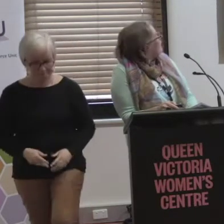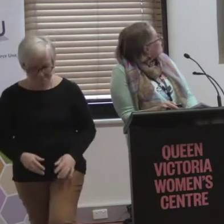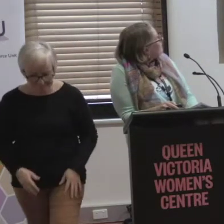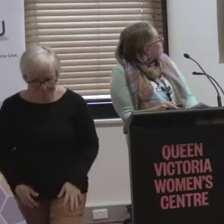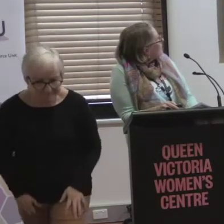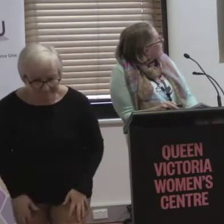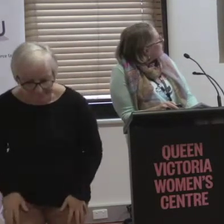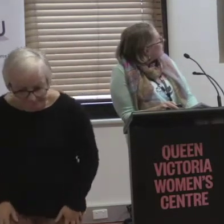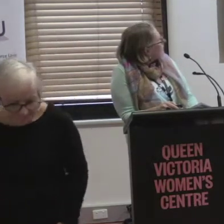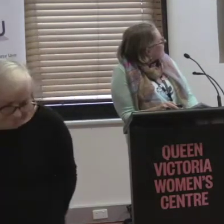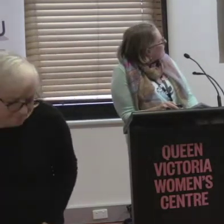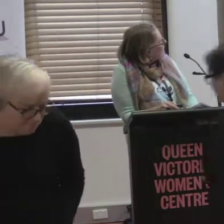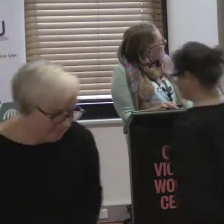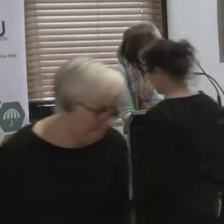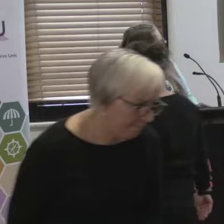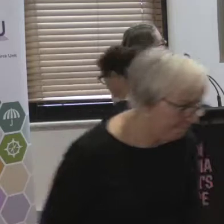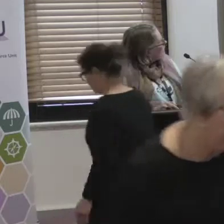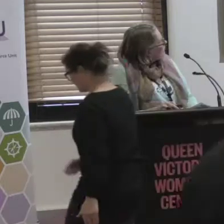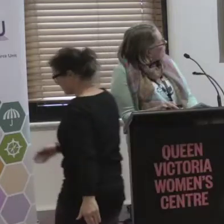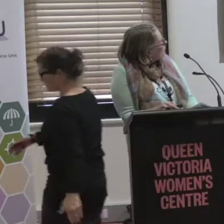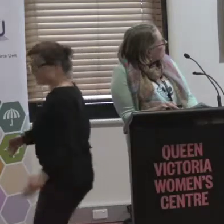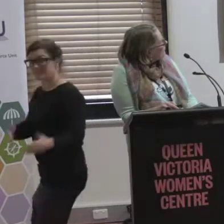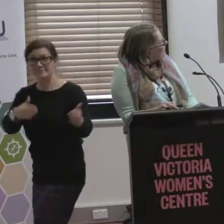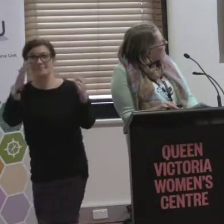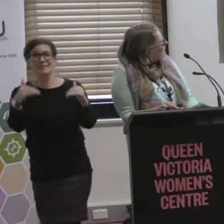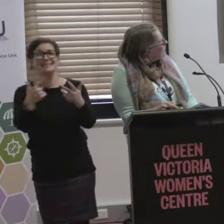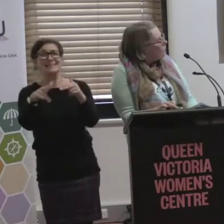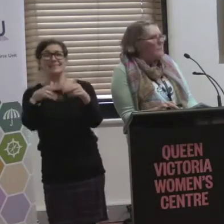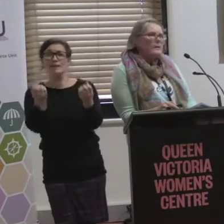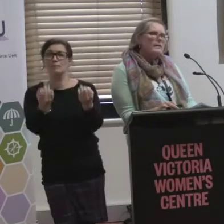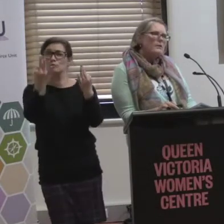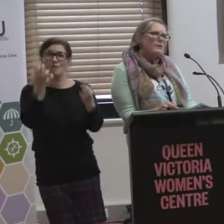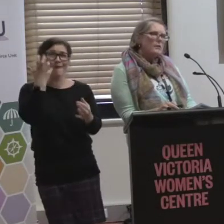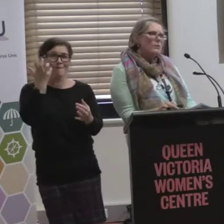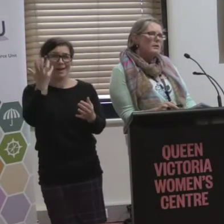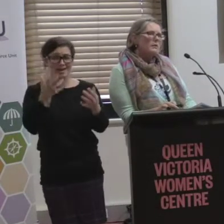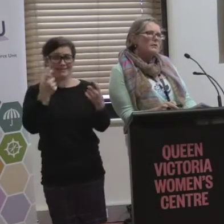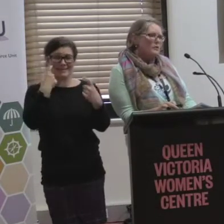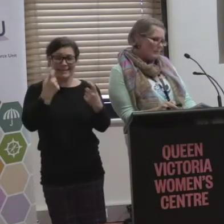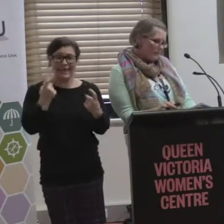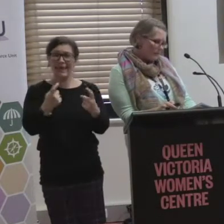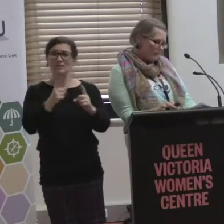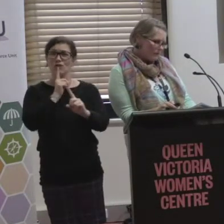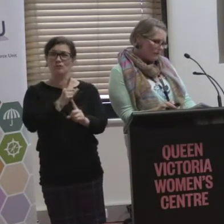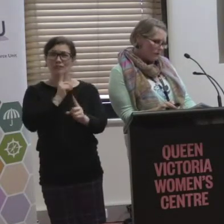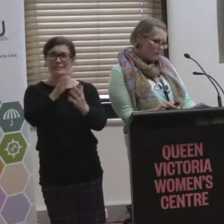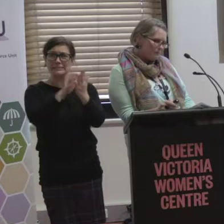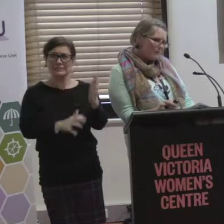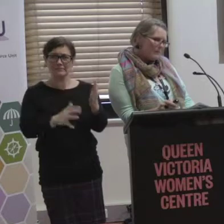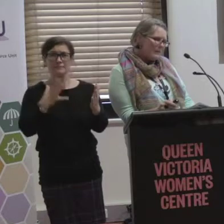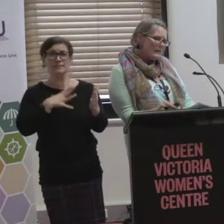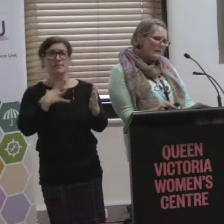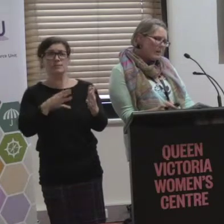no advanced care directive, then the health practitioner moves on to step number 2. Is there a medical treatment decision maker for this